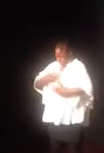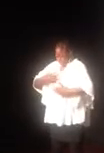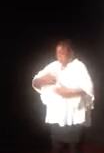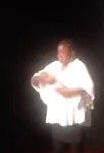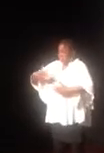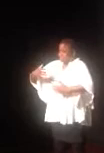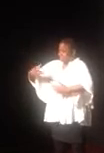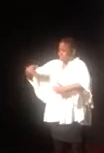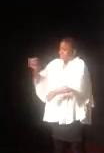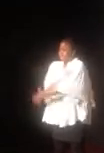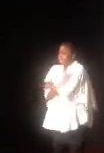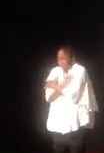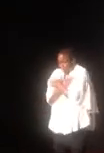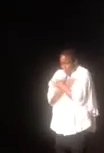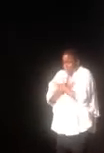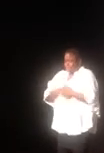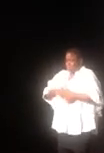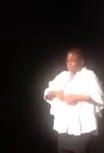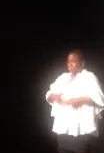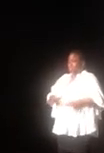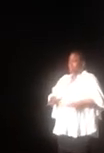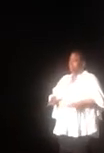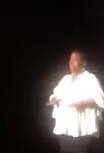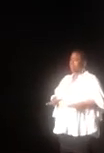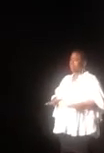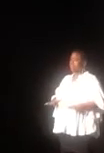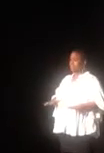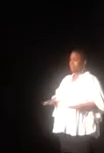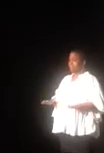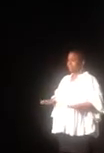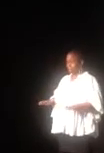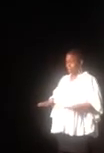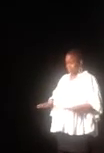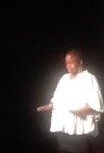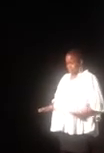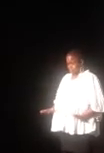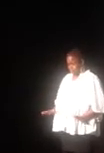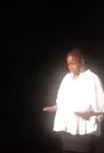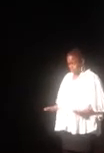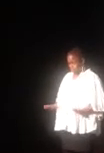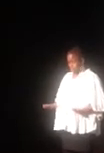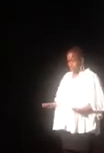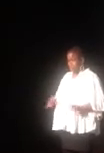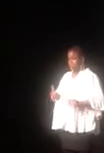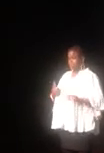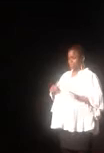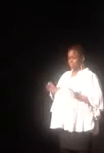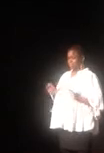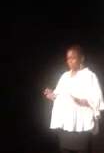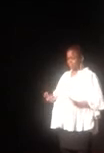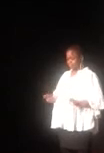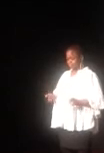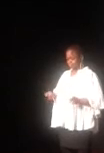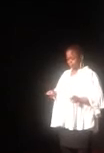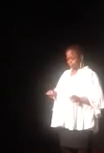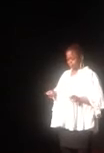was wearing my heart on my sleeve. But I managed to ask